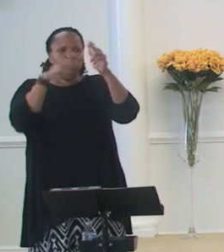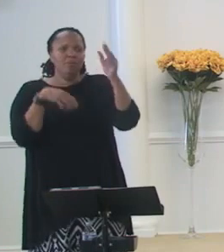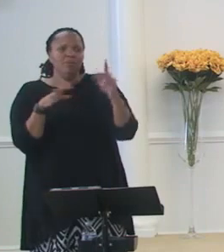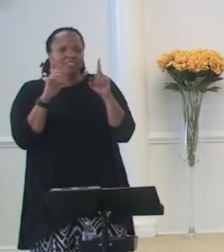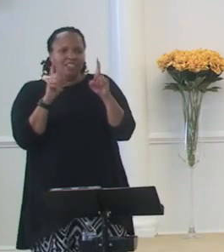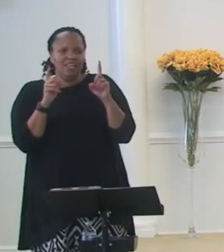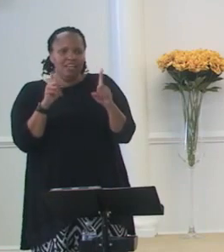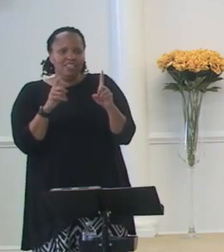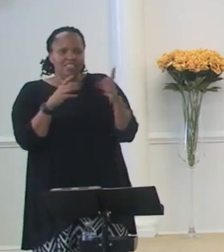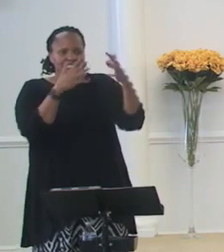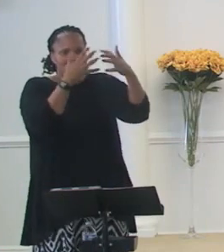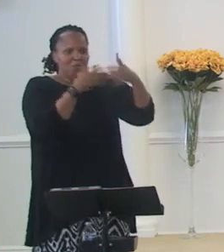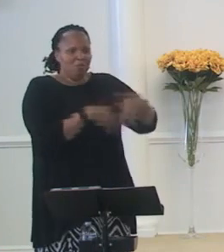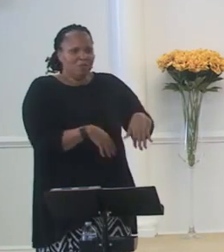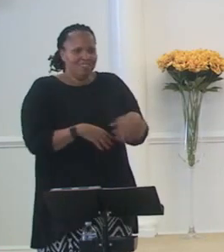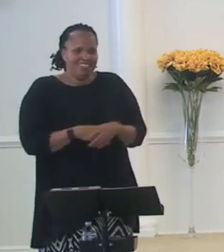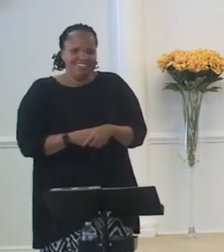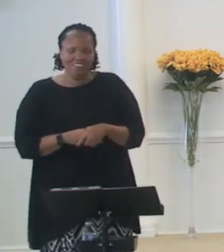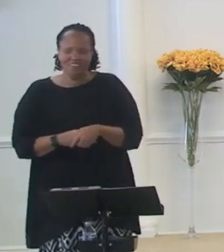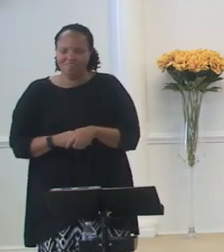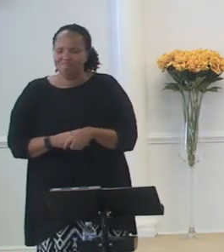overthrown.